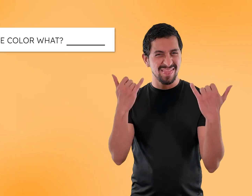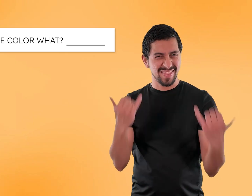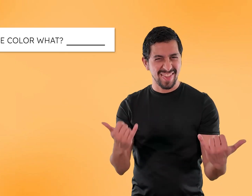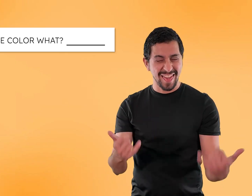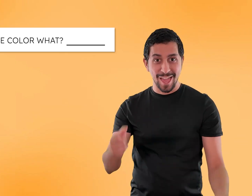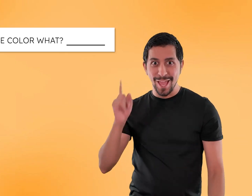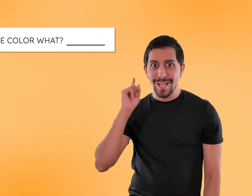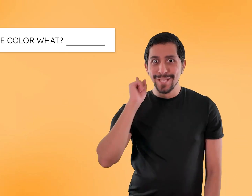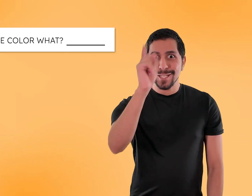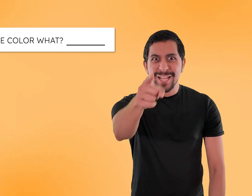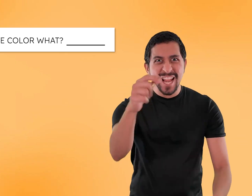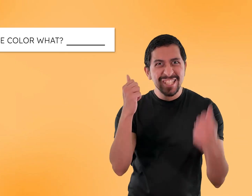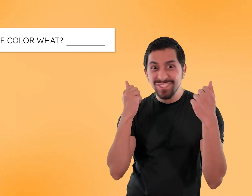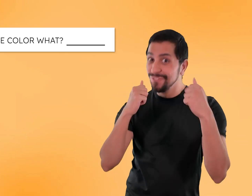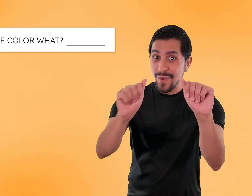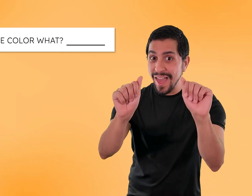Now you try.